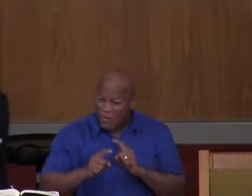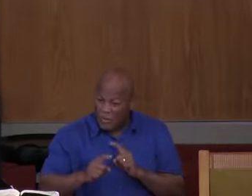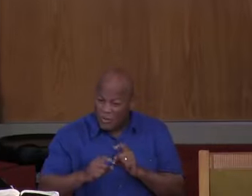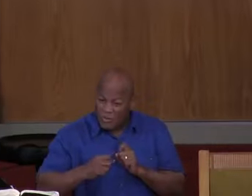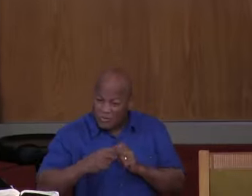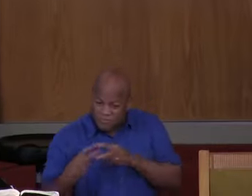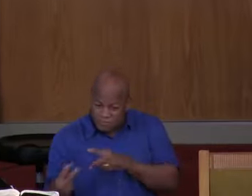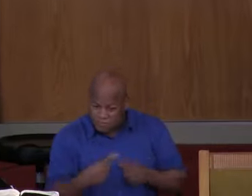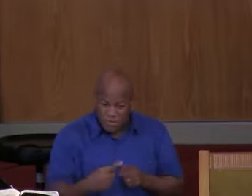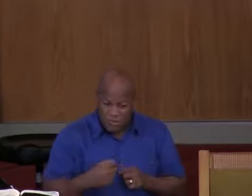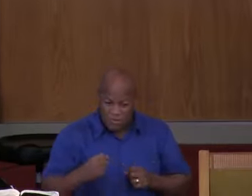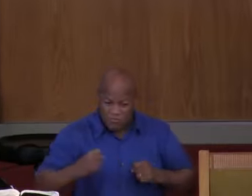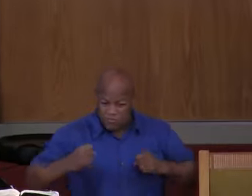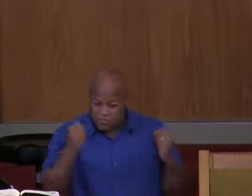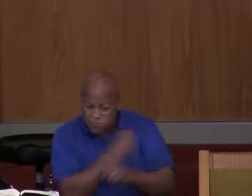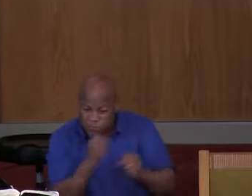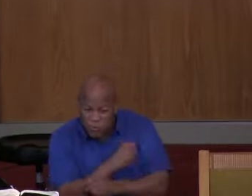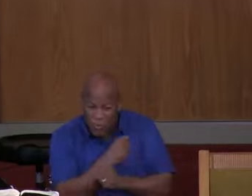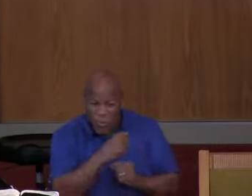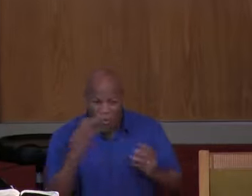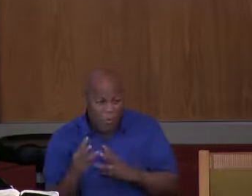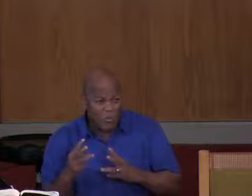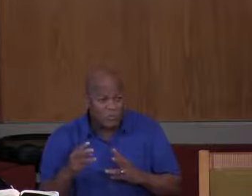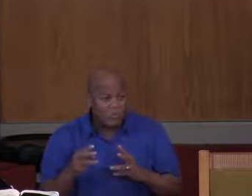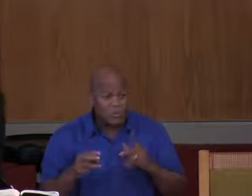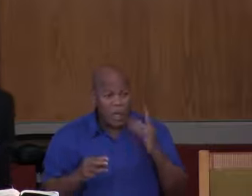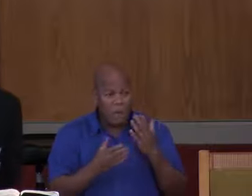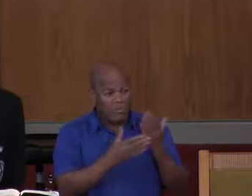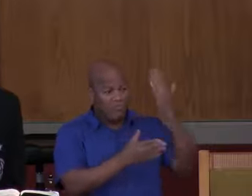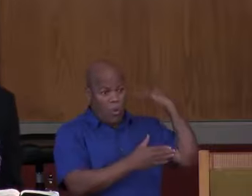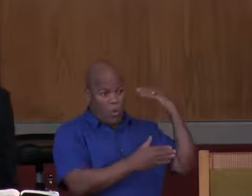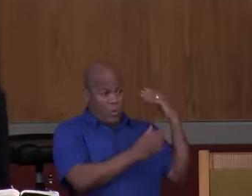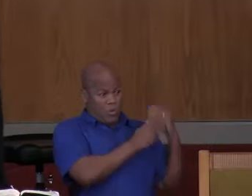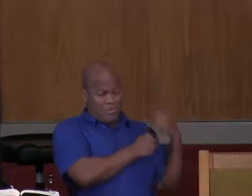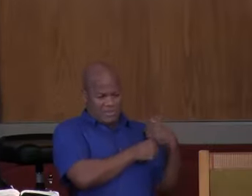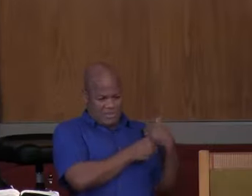war, the God that was with me, he's still with me.